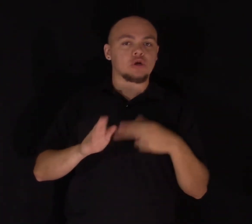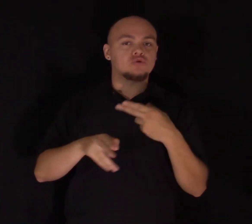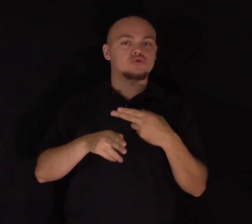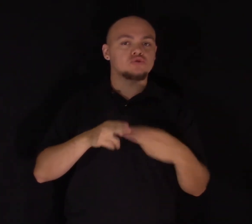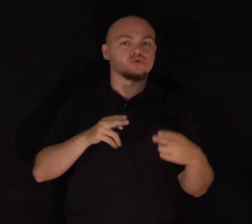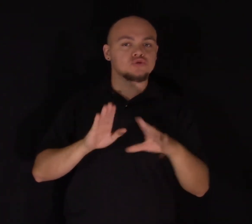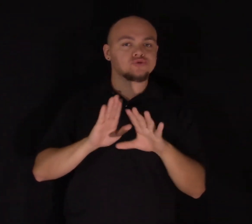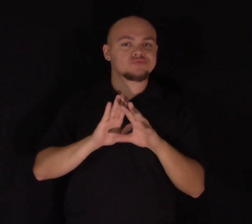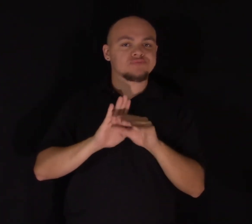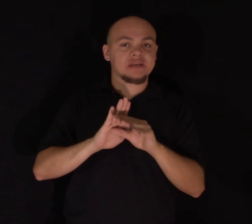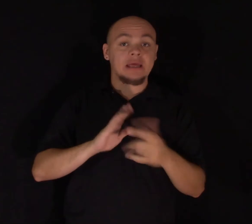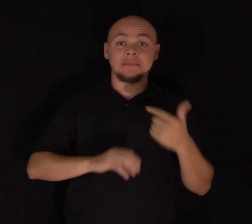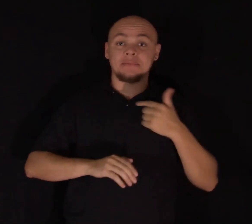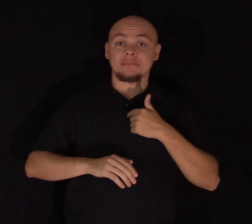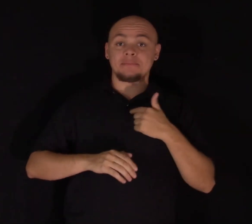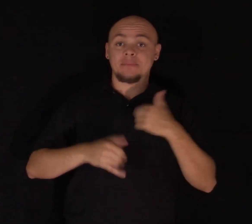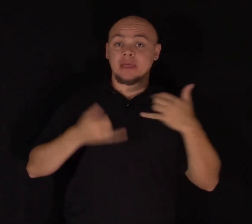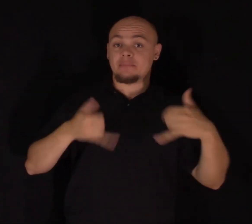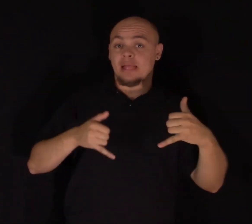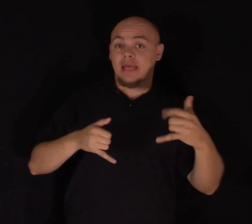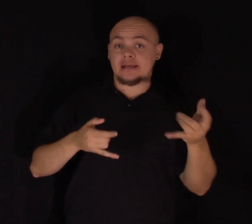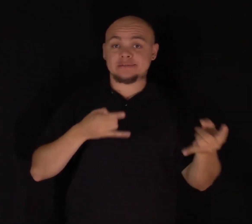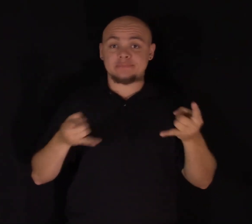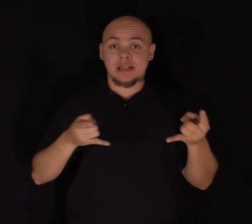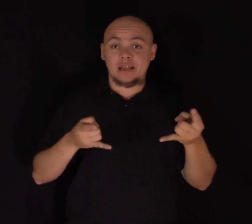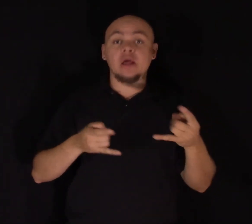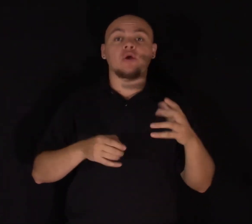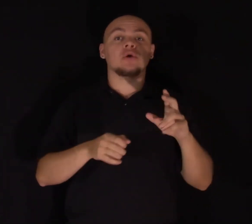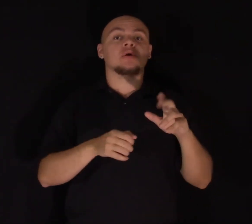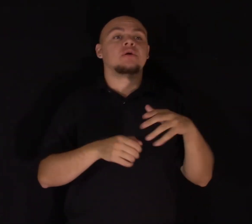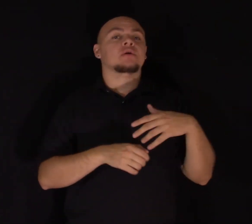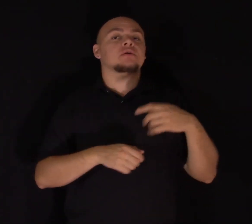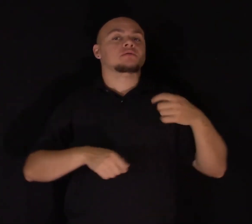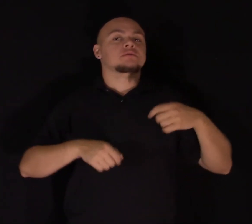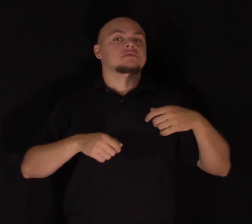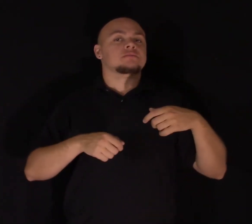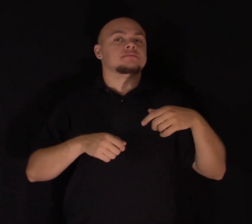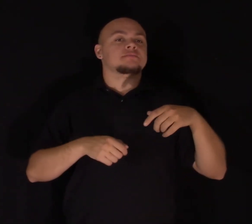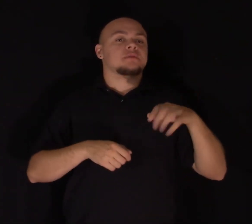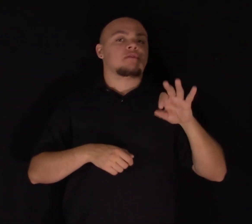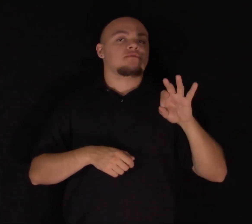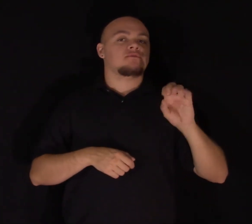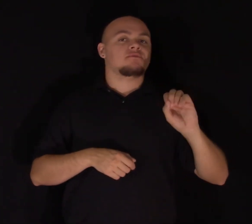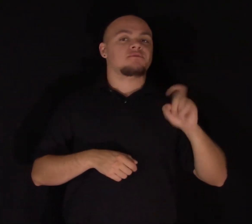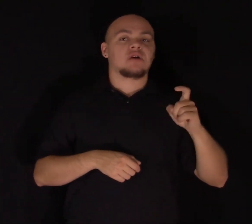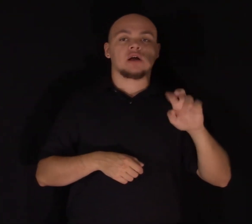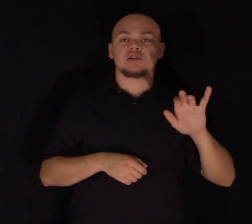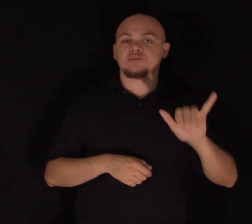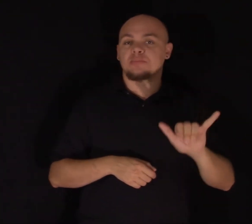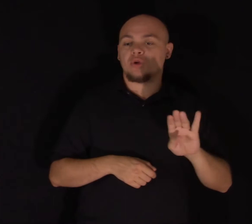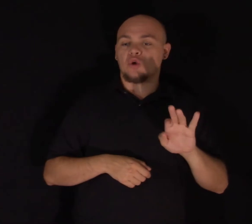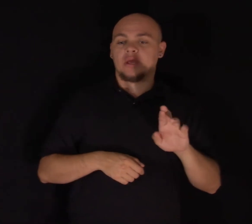playing Spider-Man with the Foxborough High School marching band at halftime a couple years ago.